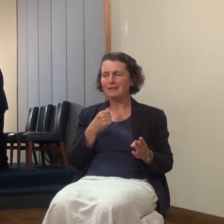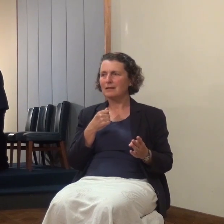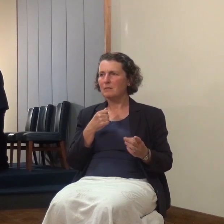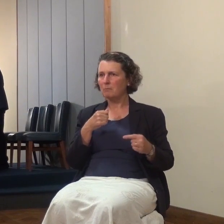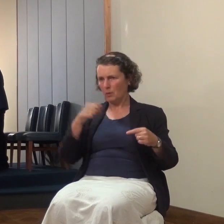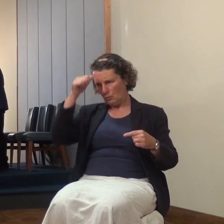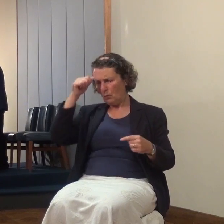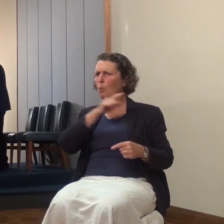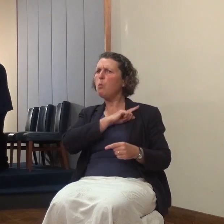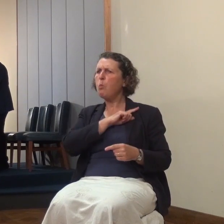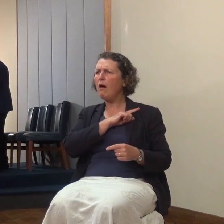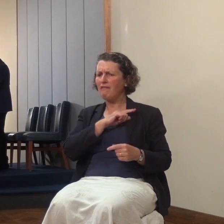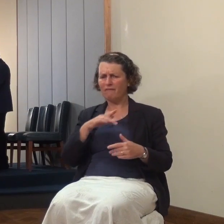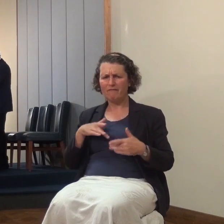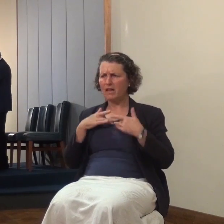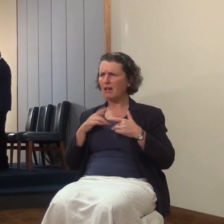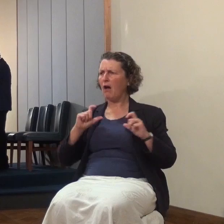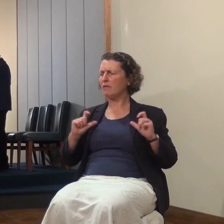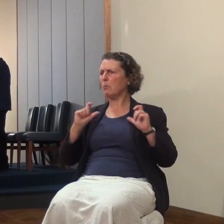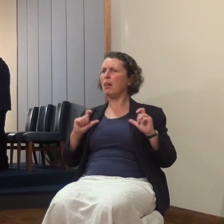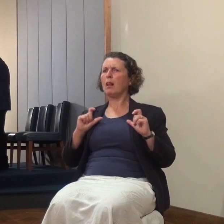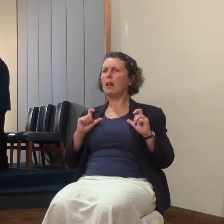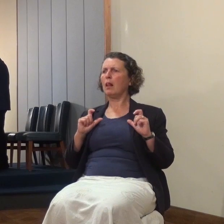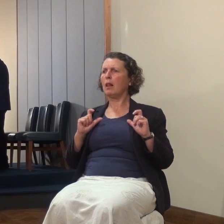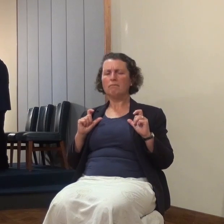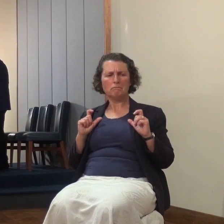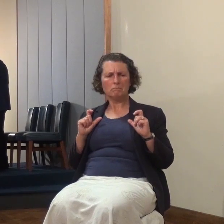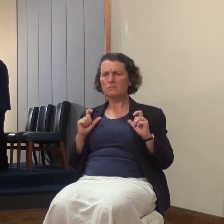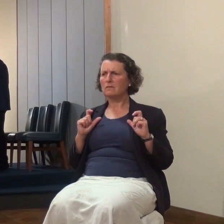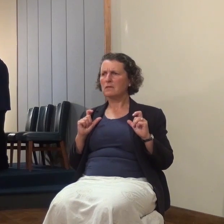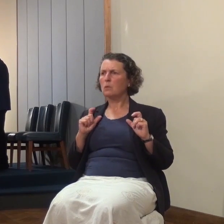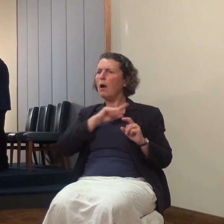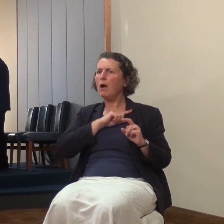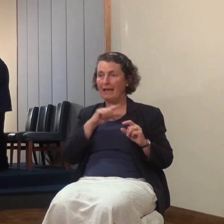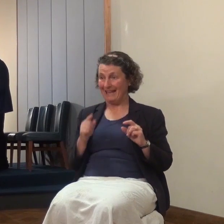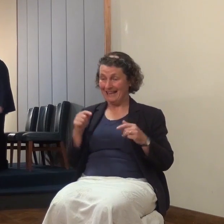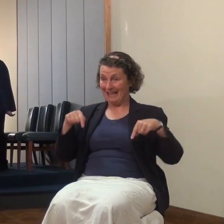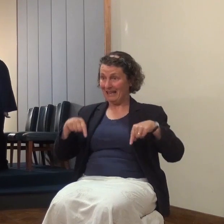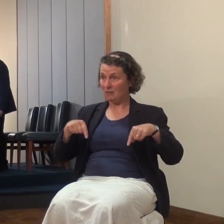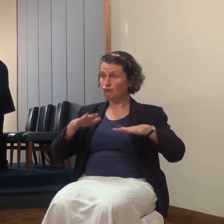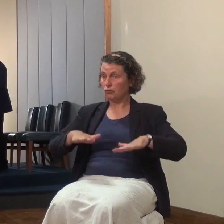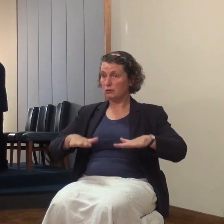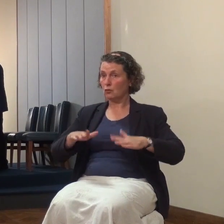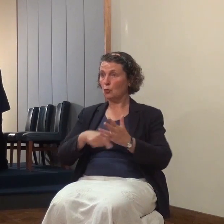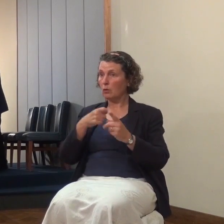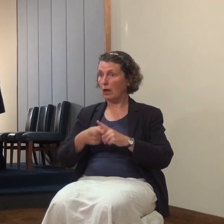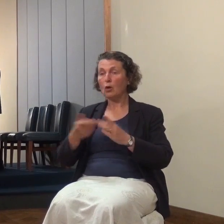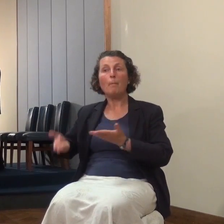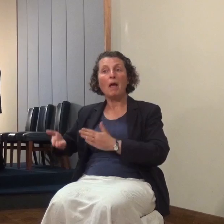are in relatively trouble-free environments. Our nation has enjoyed relative peace and prosperity.